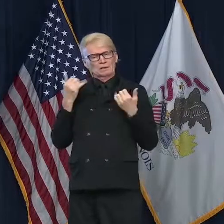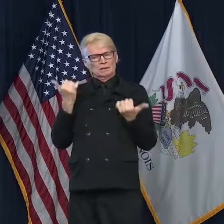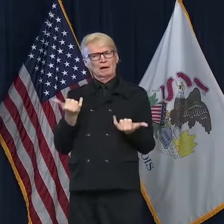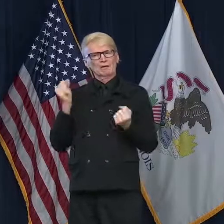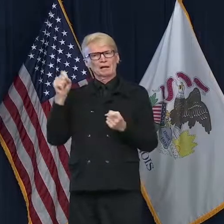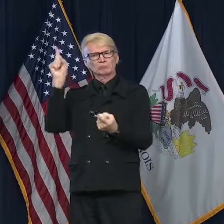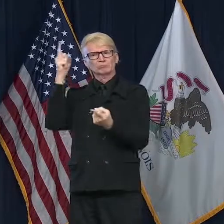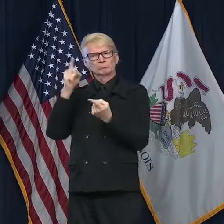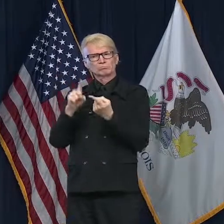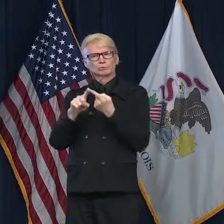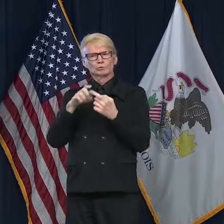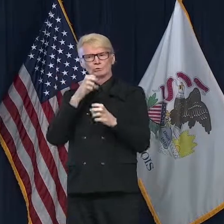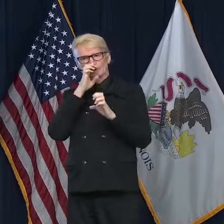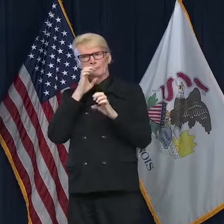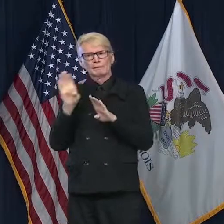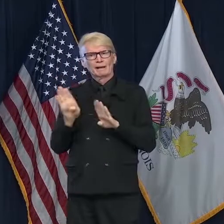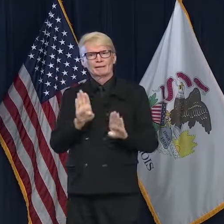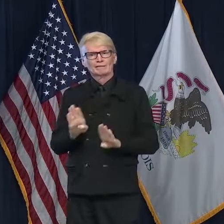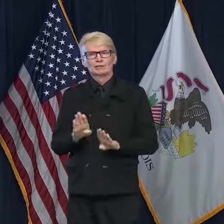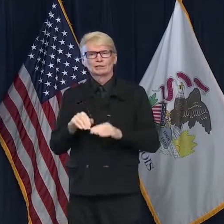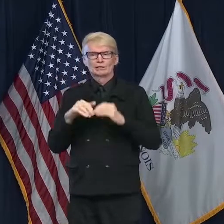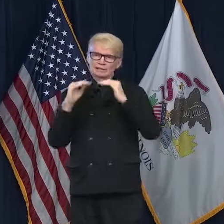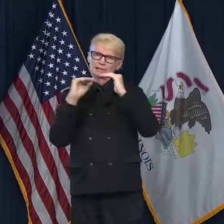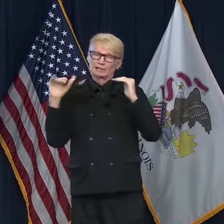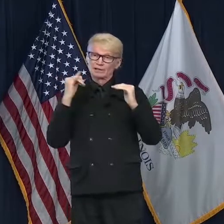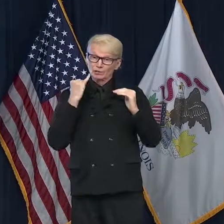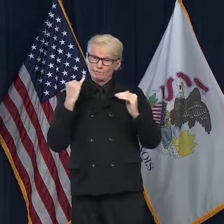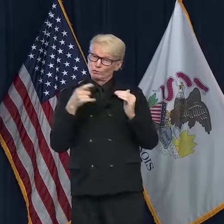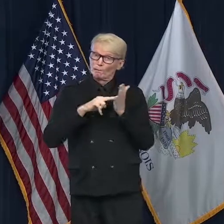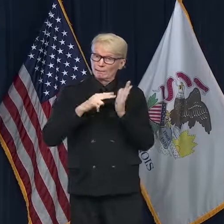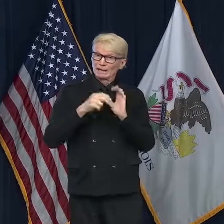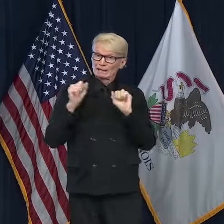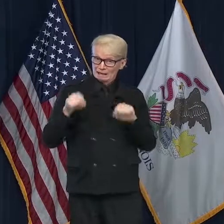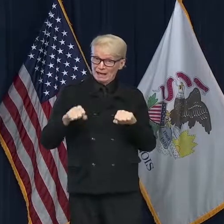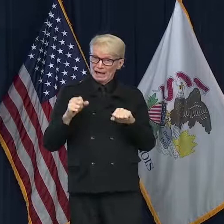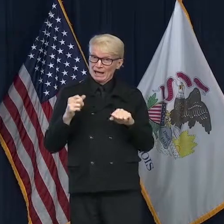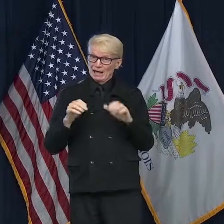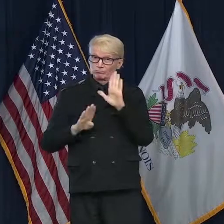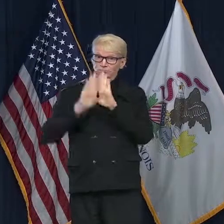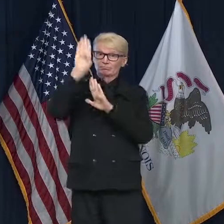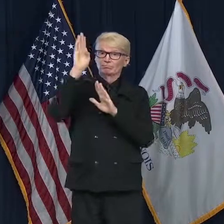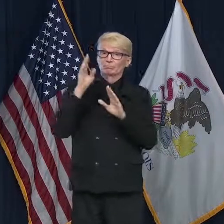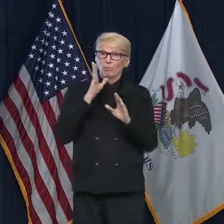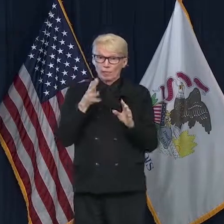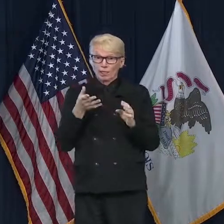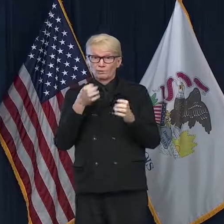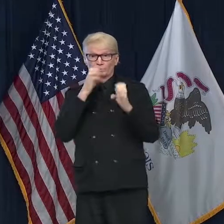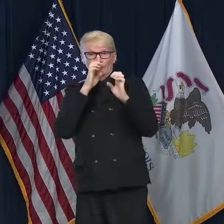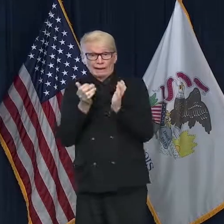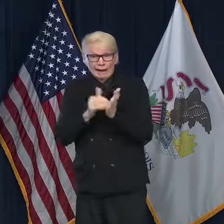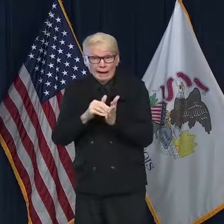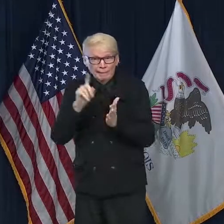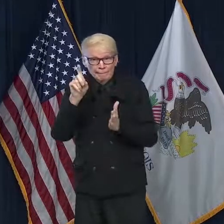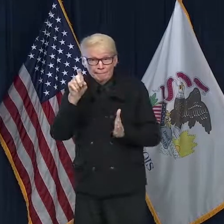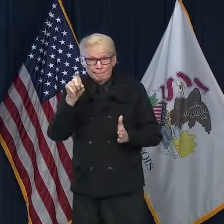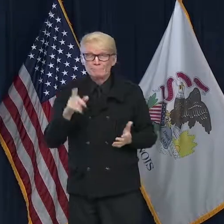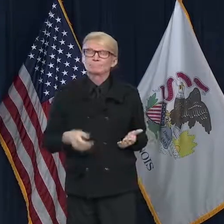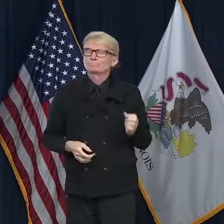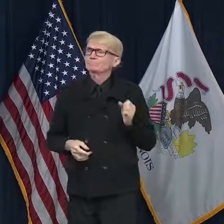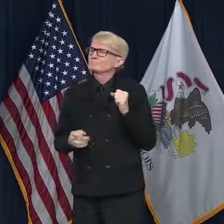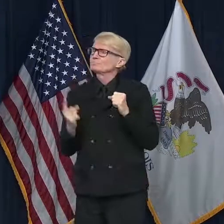Is it possible we could see a return of increased mitigations if there's wider spread? It's always been the case that if we